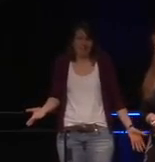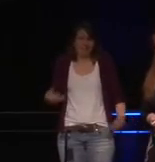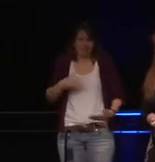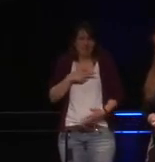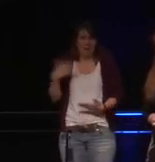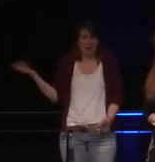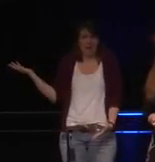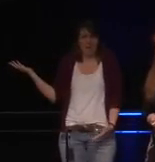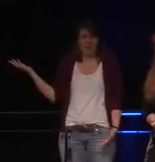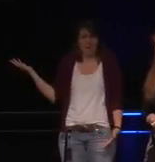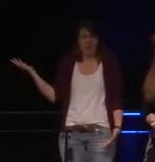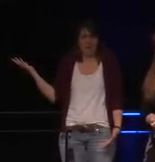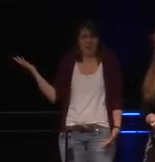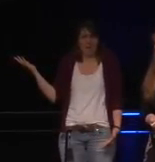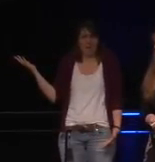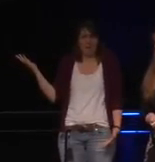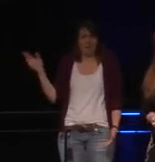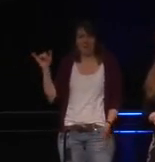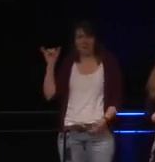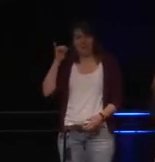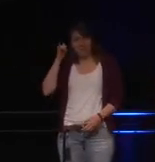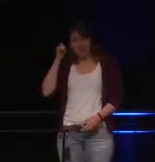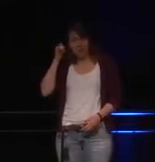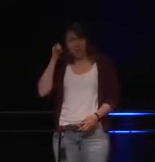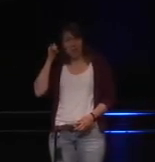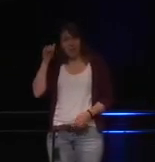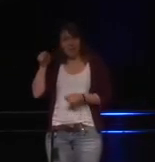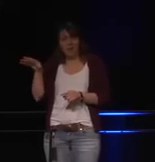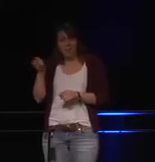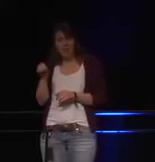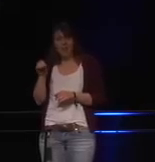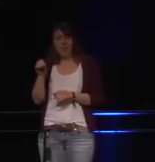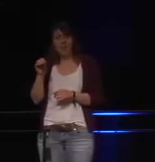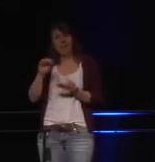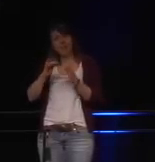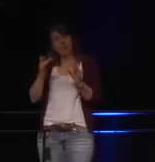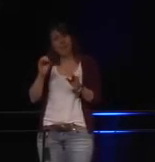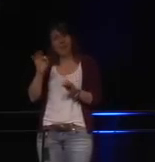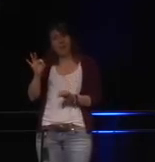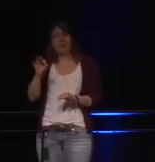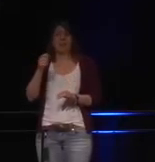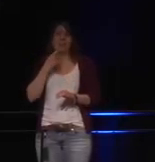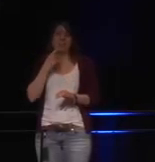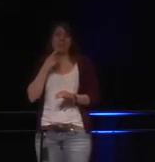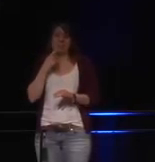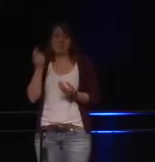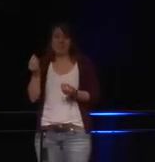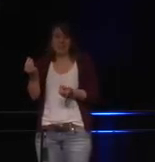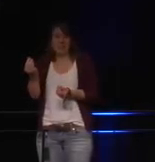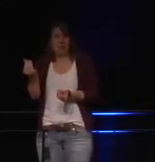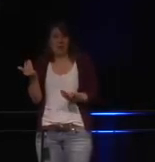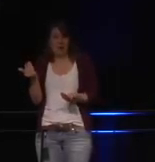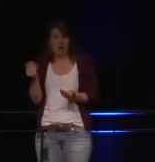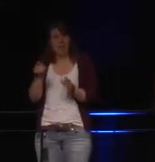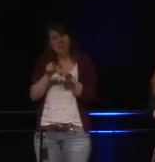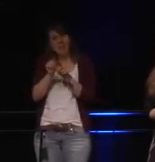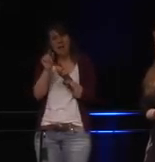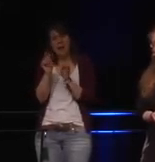It's a toilet IoT sensor. Which is actually a smart, a small little box. Which is put